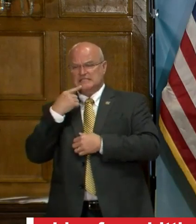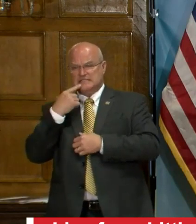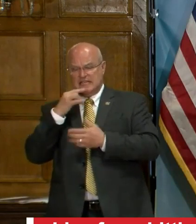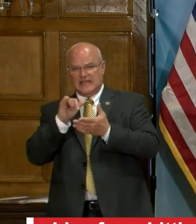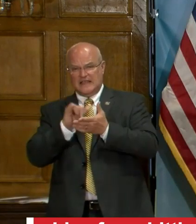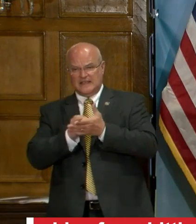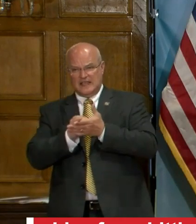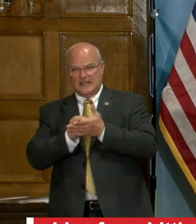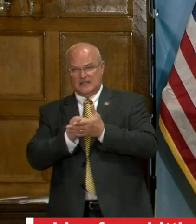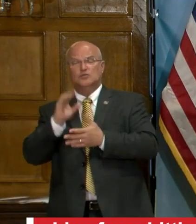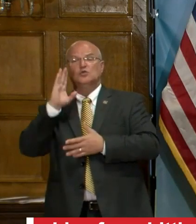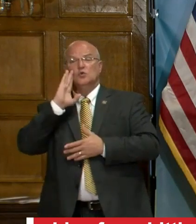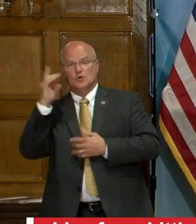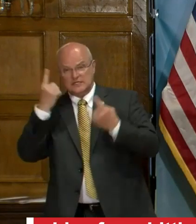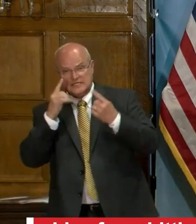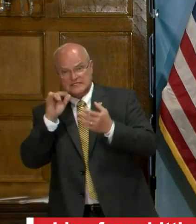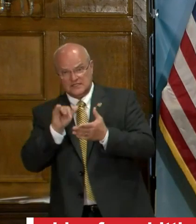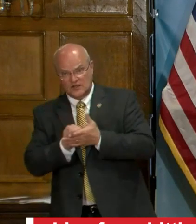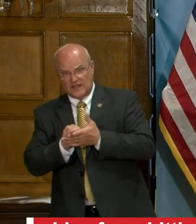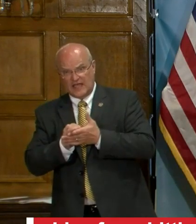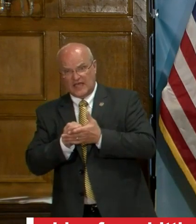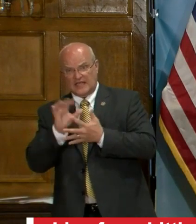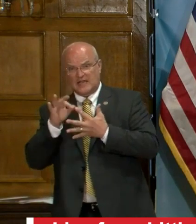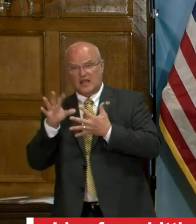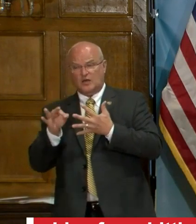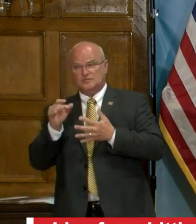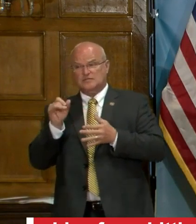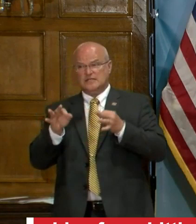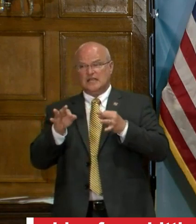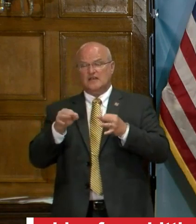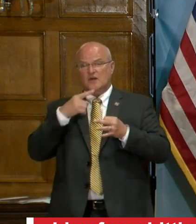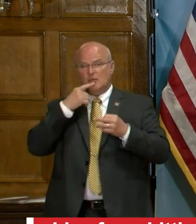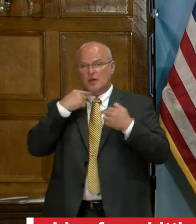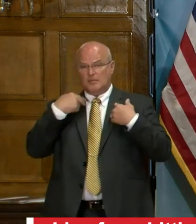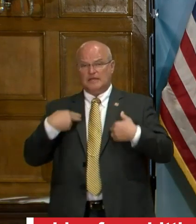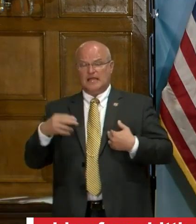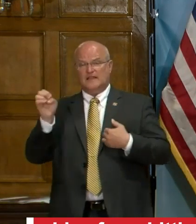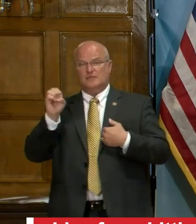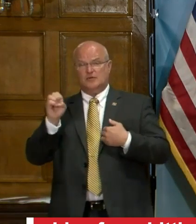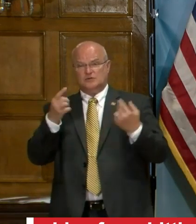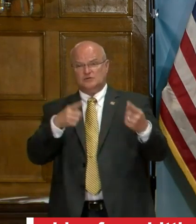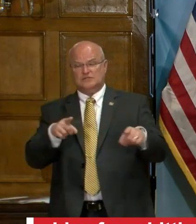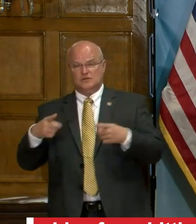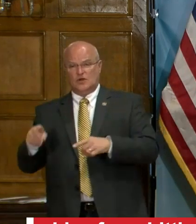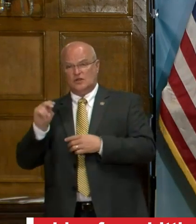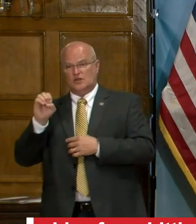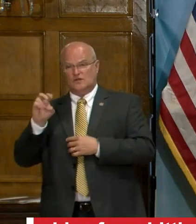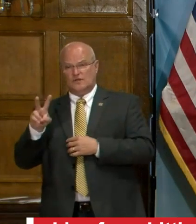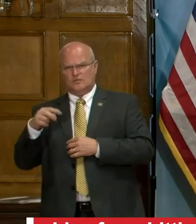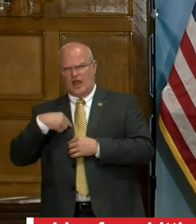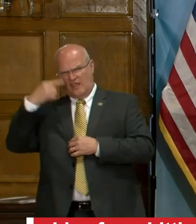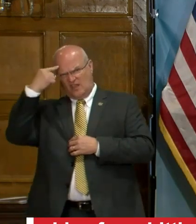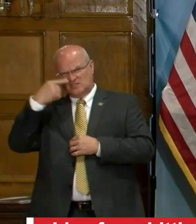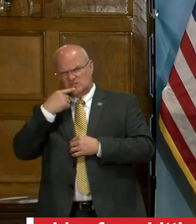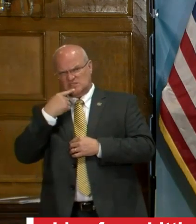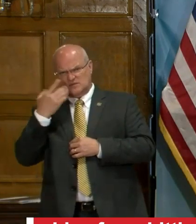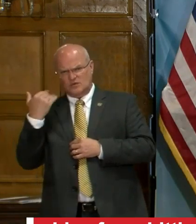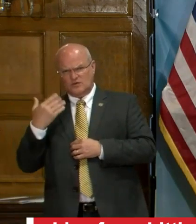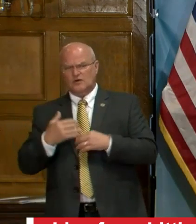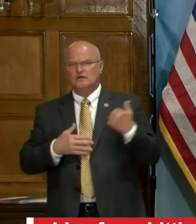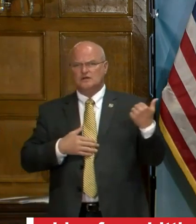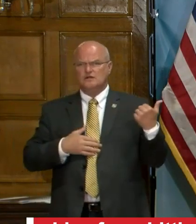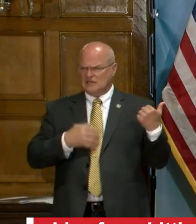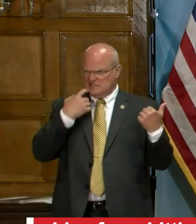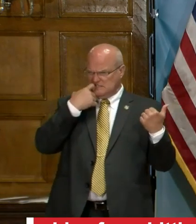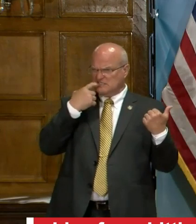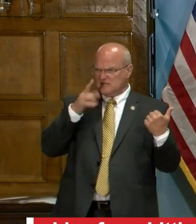you would consider that as an option if the public health emergency was still going on in November. That's what I thought you said. Well, I